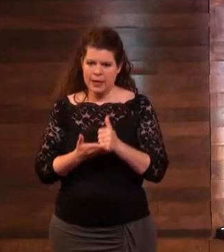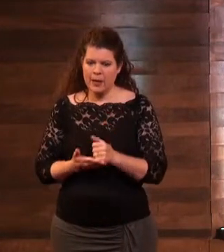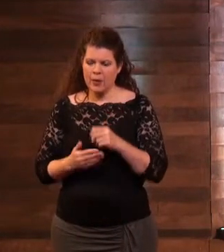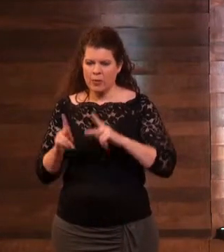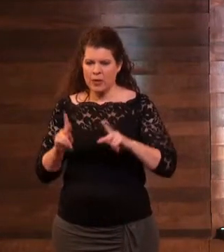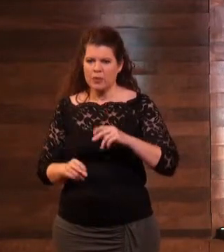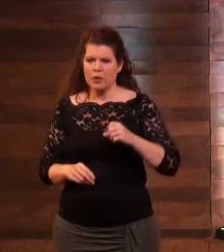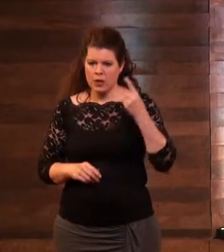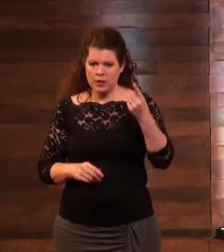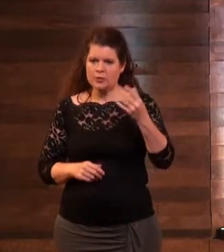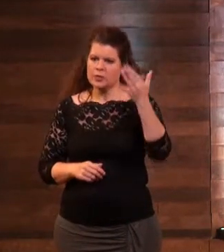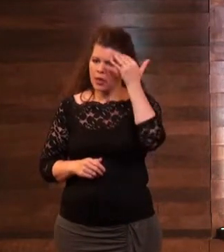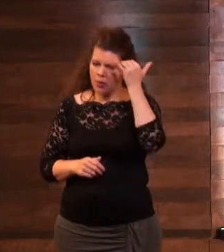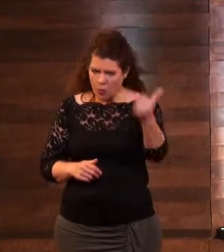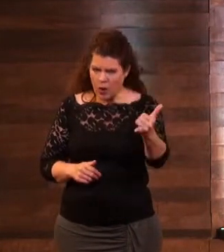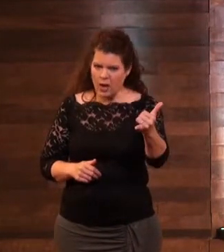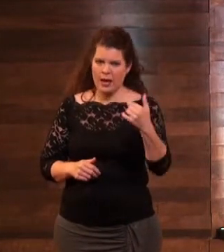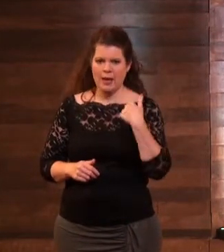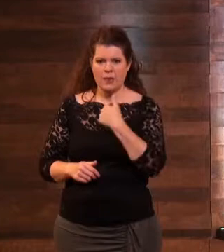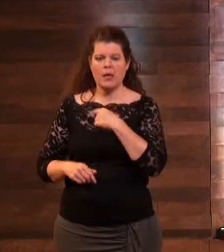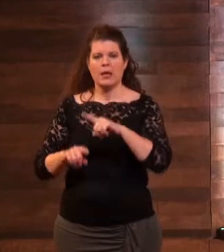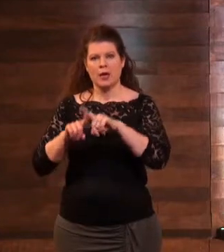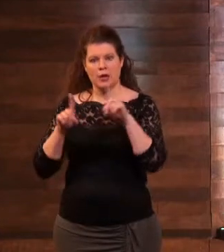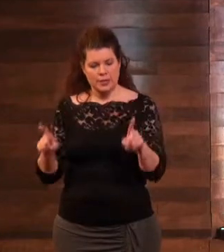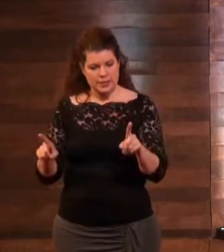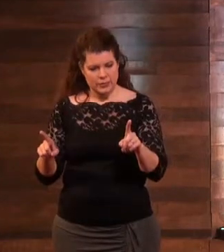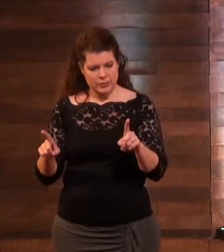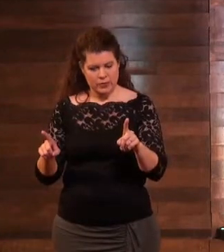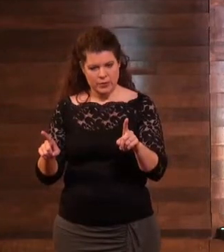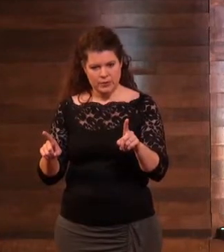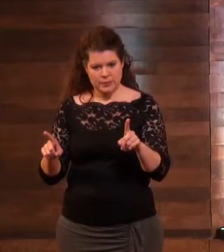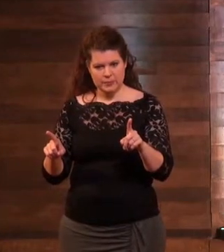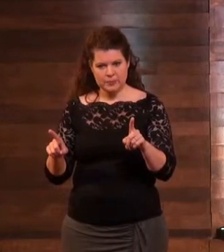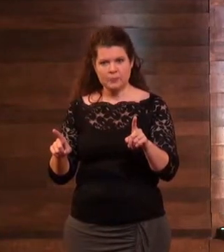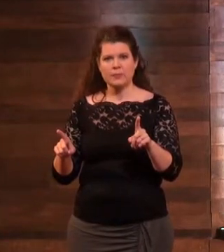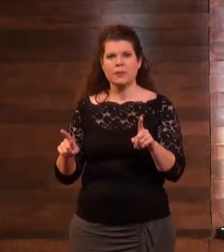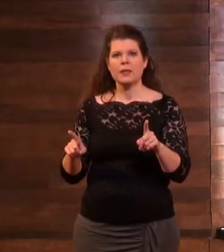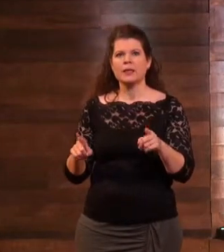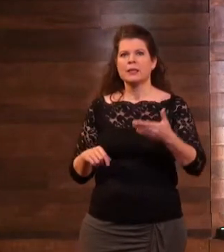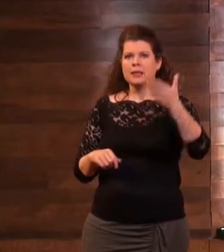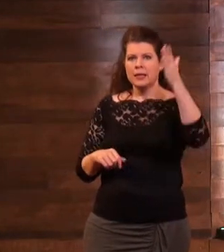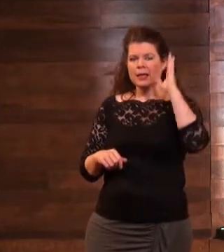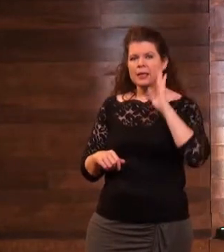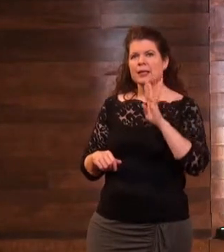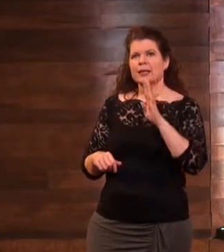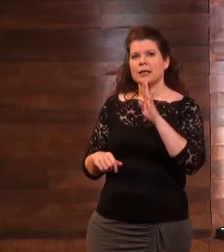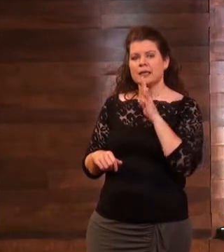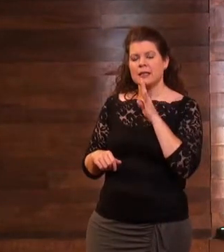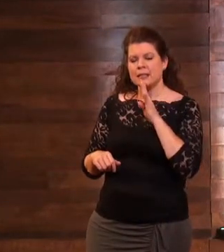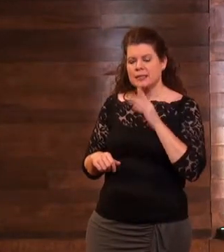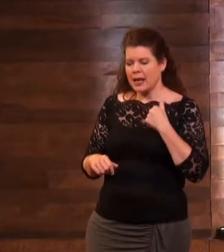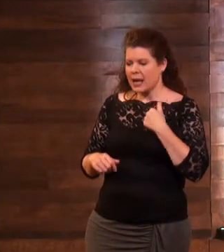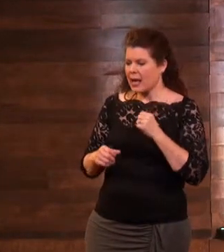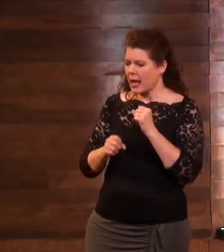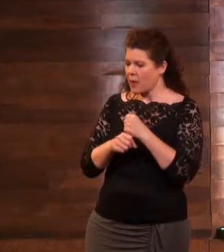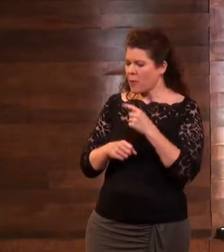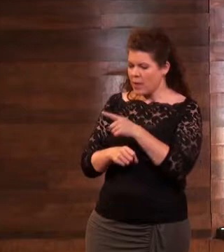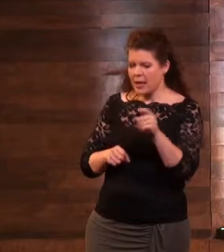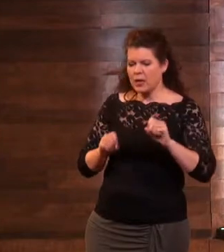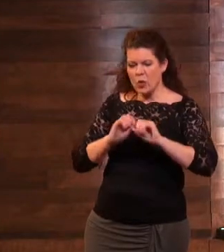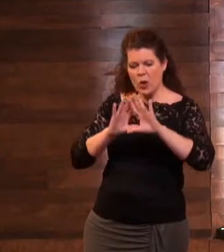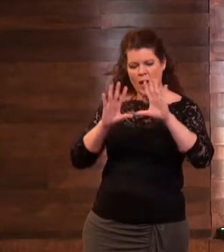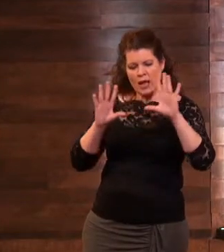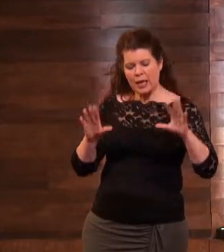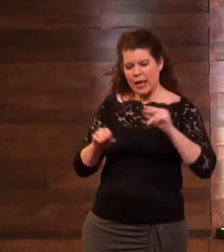In Isaiah 49:6, God said to Israel, "I will make you a light to the nations, that my salvation may reach to the ends of the earth." And